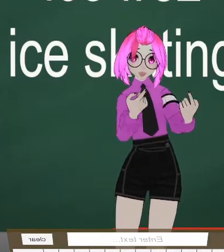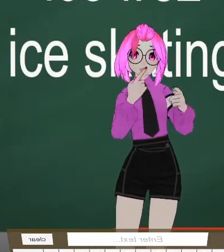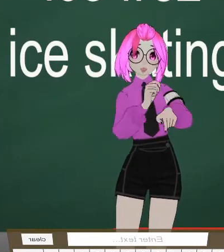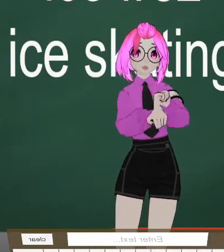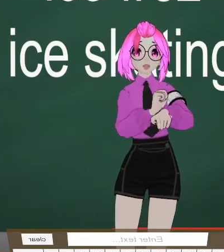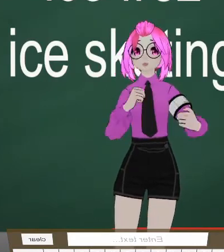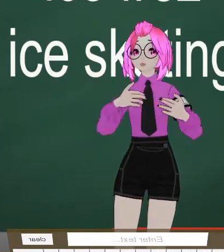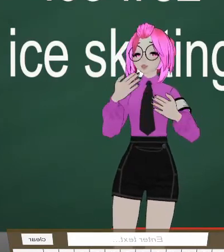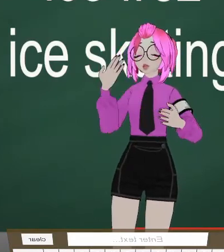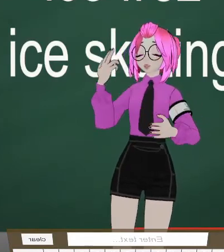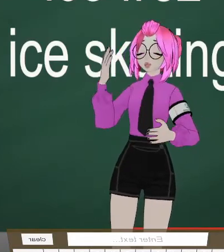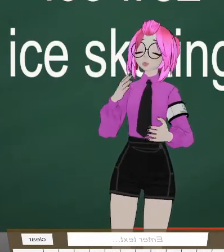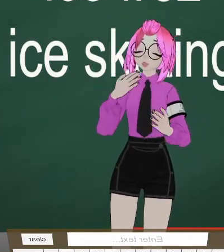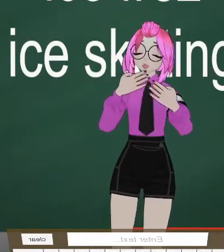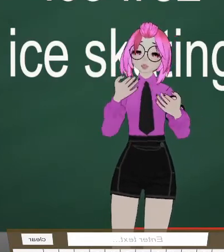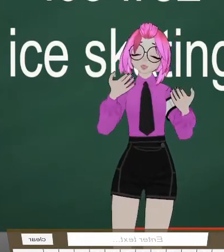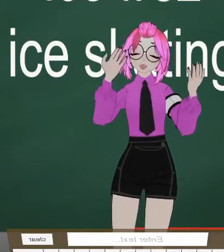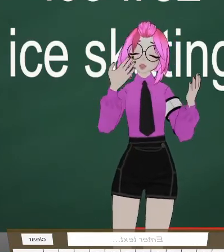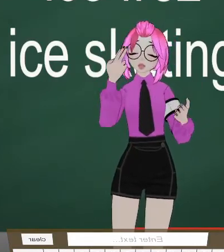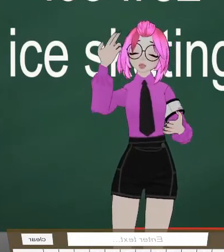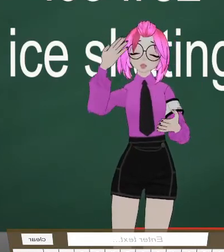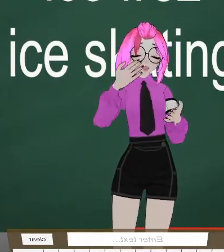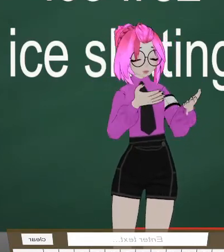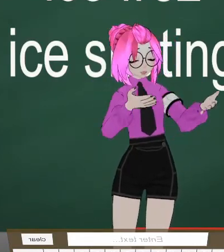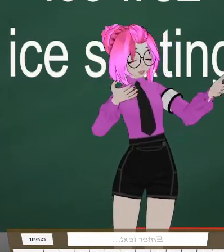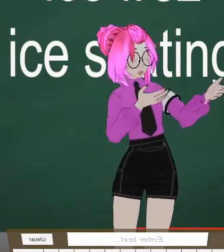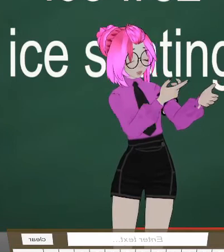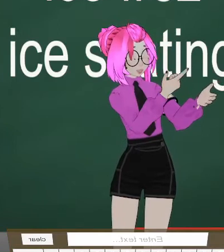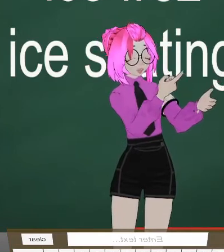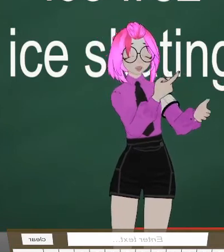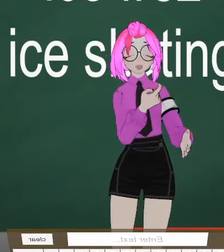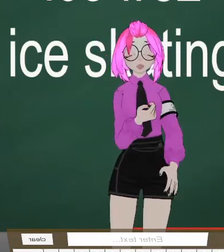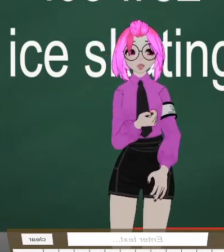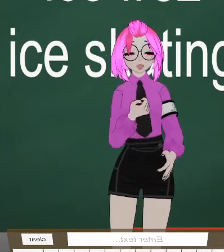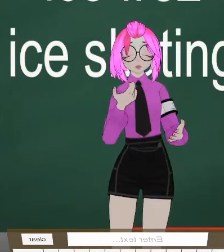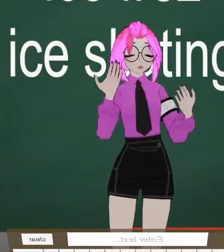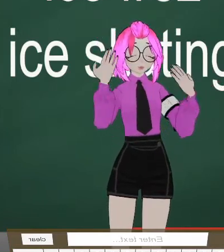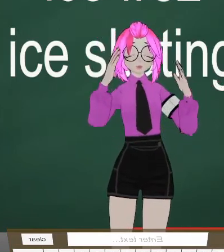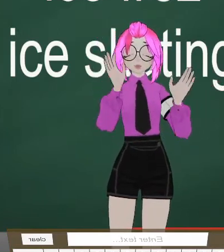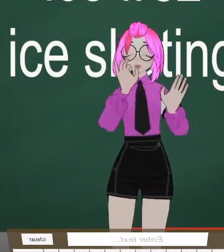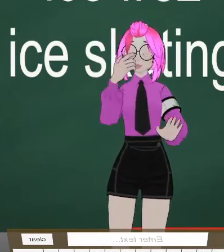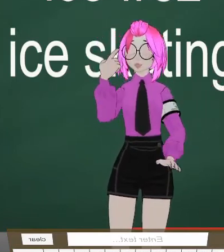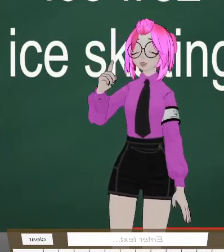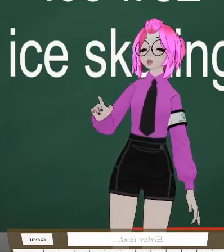skates work and i just find it very interesting that a lot of people see that bend bit and they're like i don't know what that's for